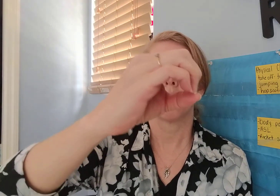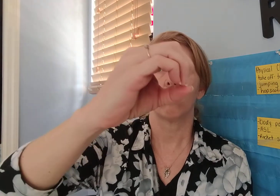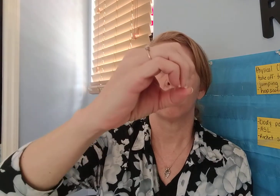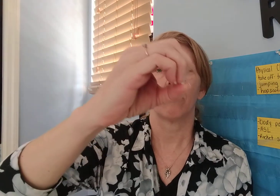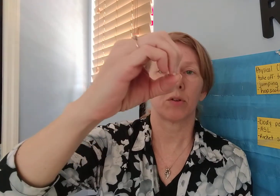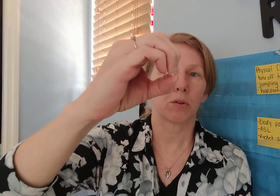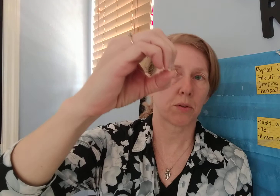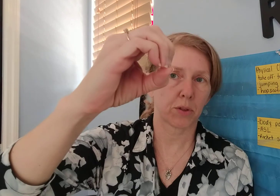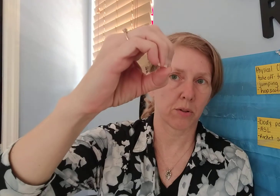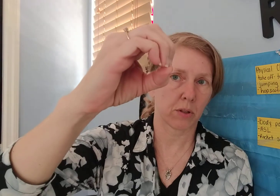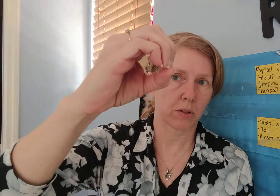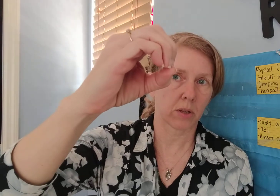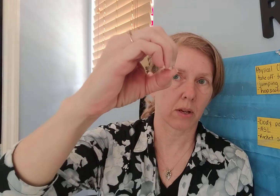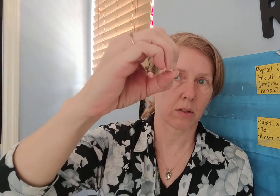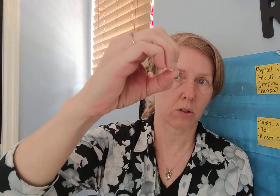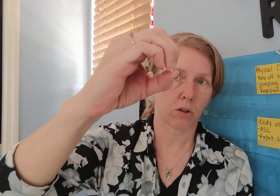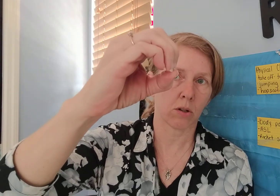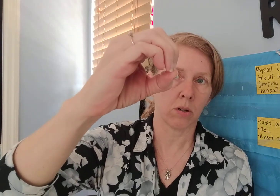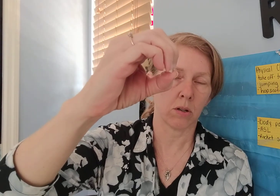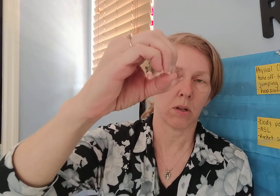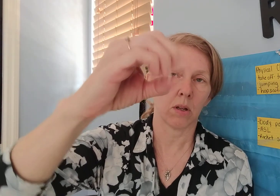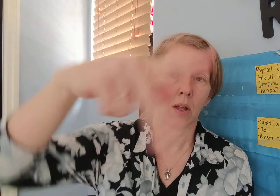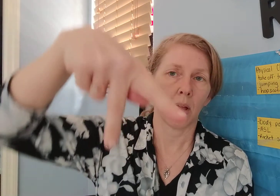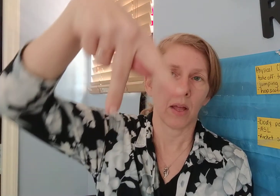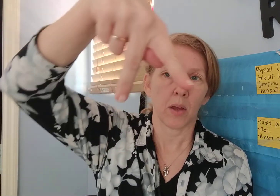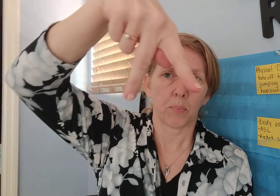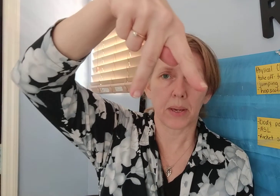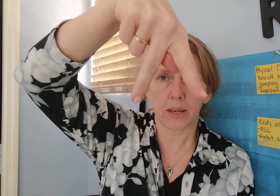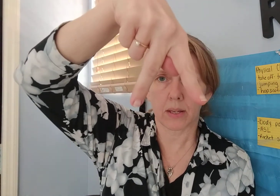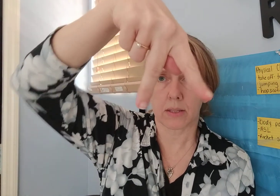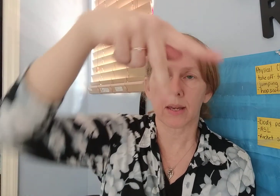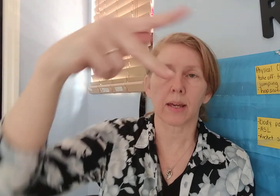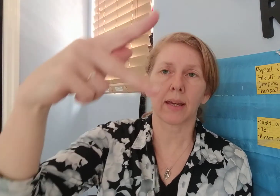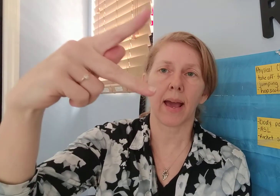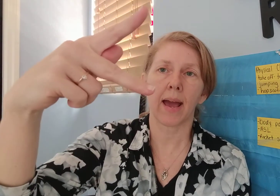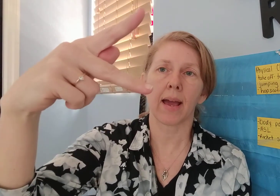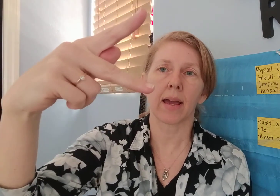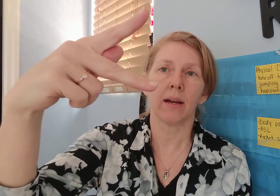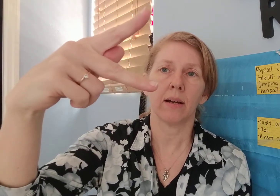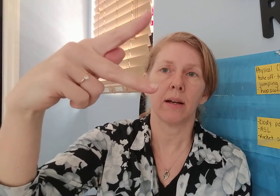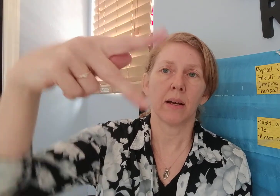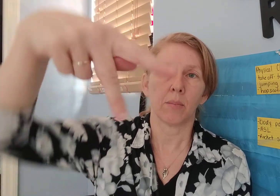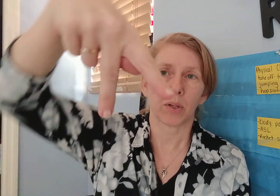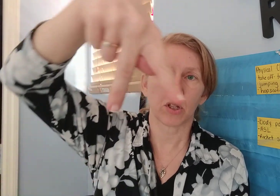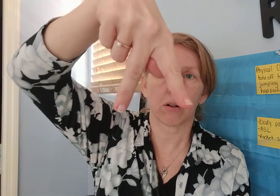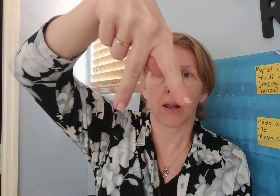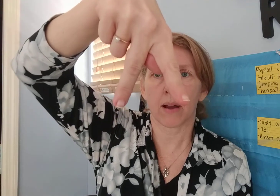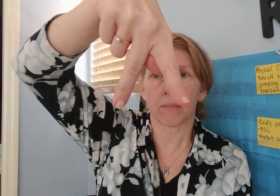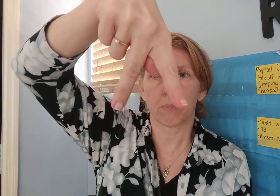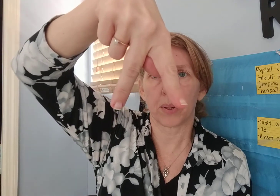O, if you look through, it looks like a circle. P is like a K, but turn down.